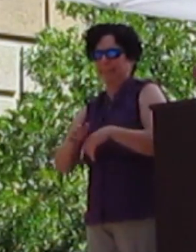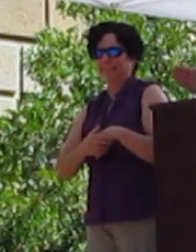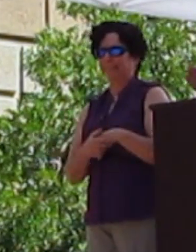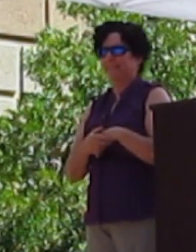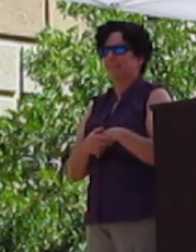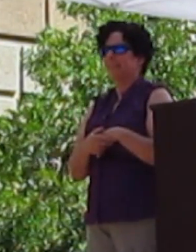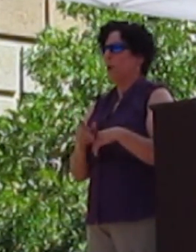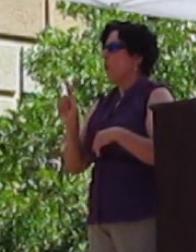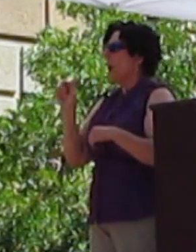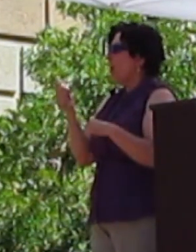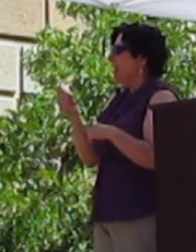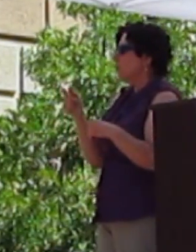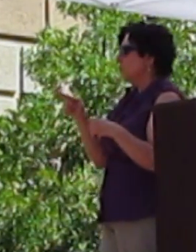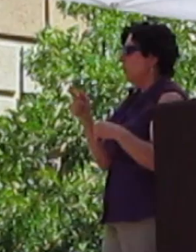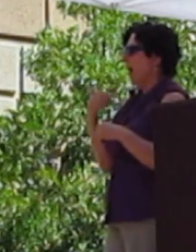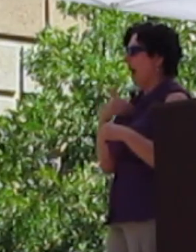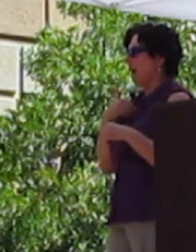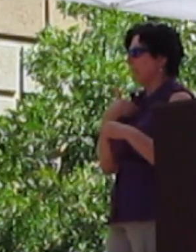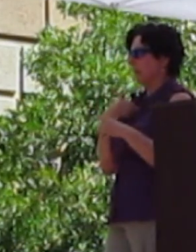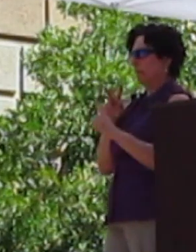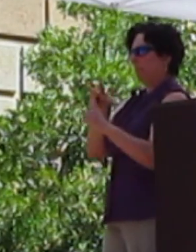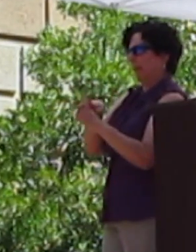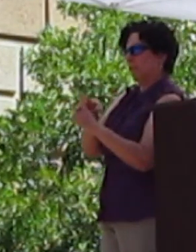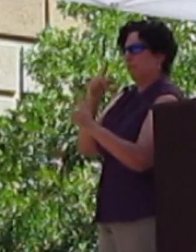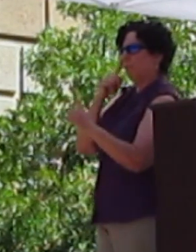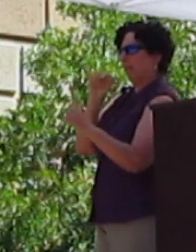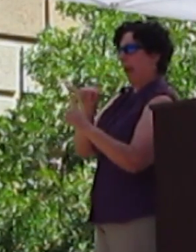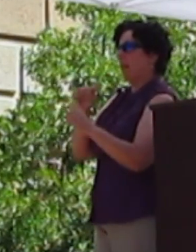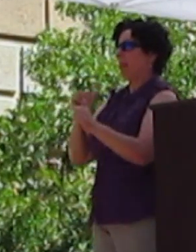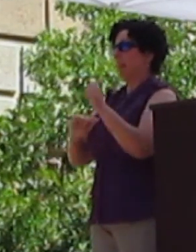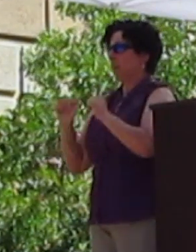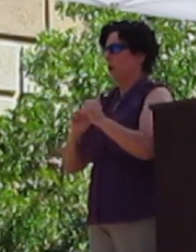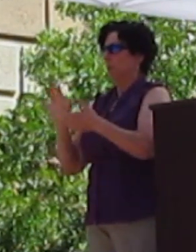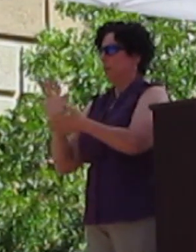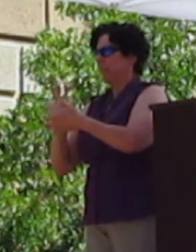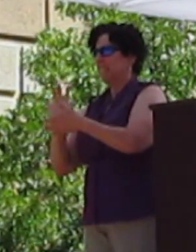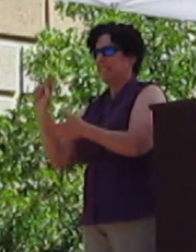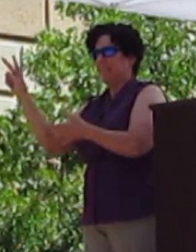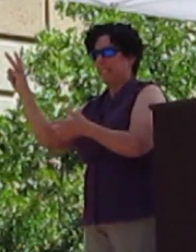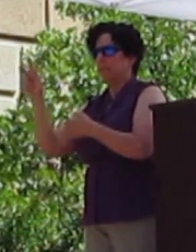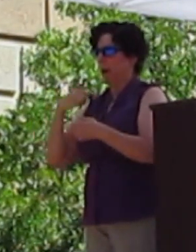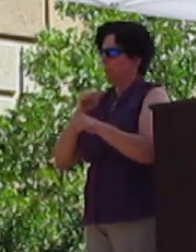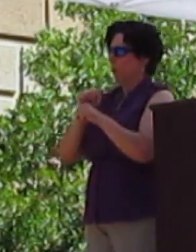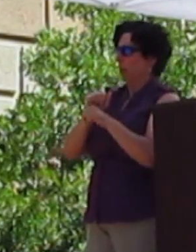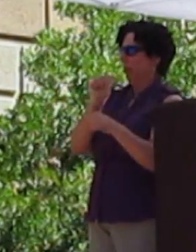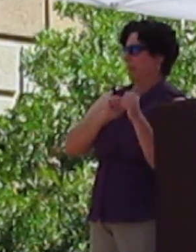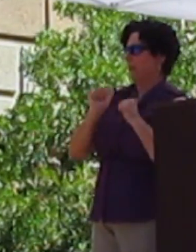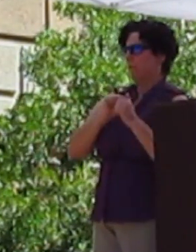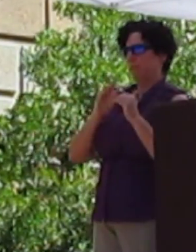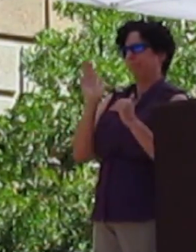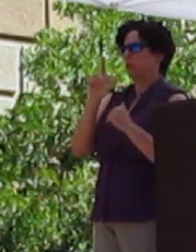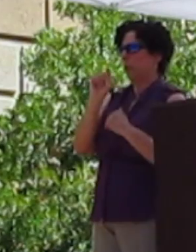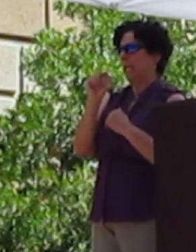So where else do people put this kind of stuff to use? One is in theater, movies, and TV. I've worked in theater for more than 20